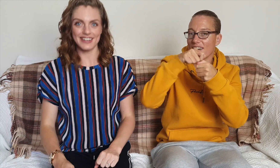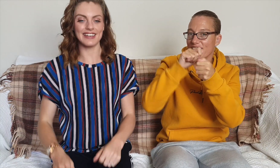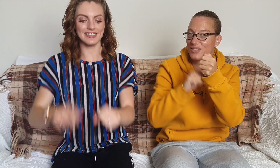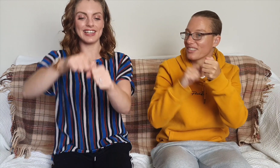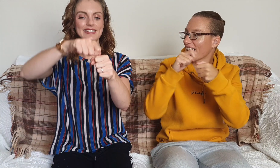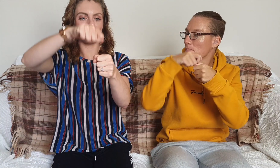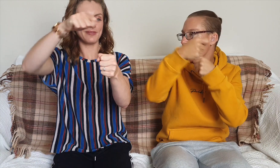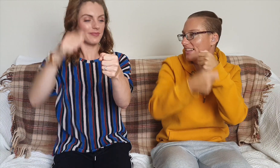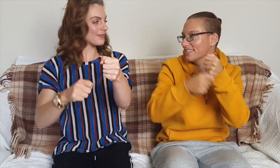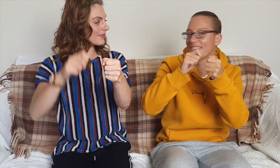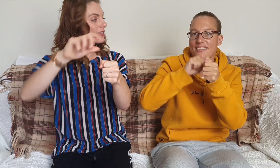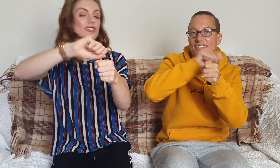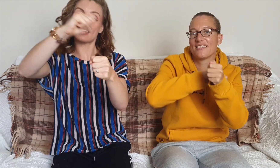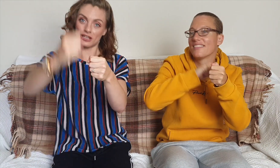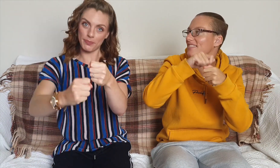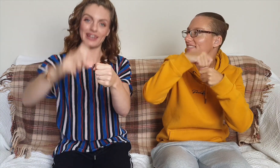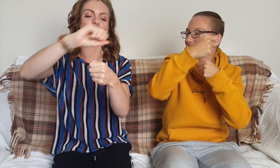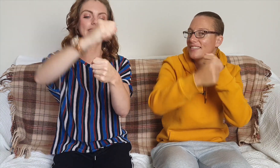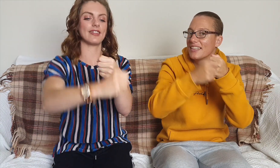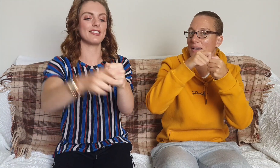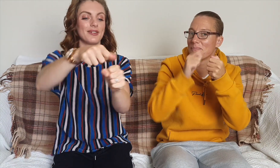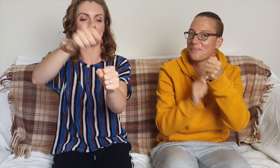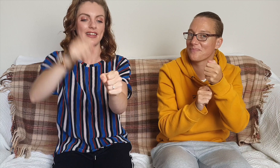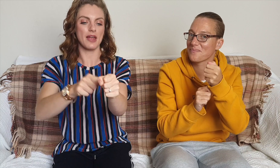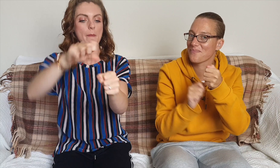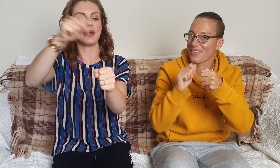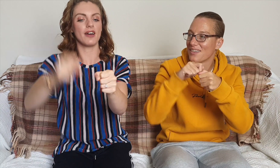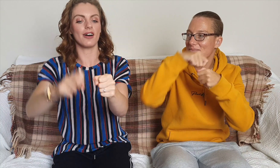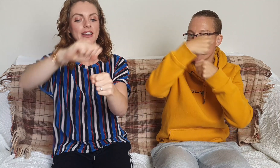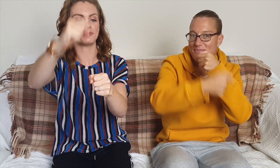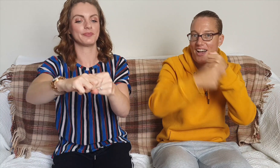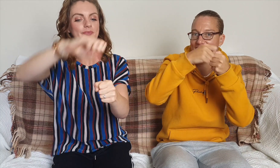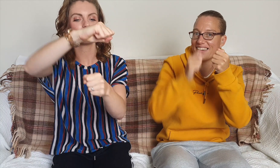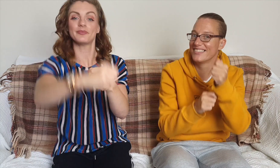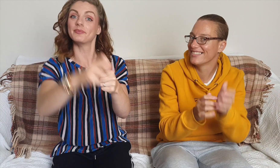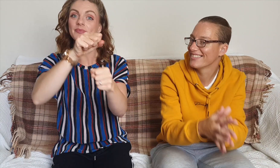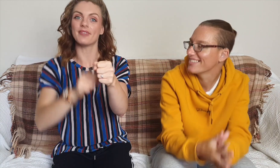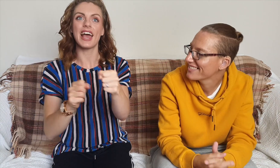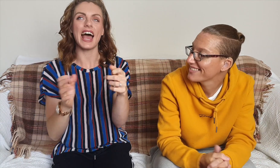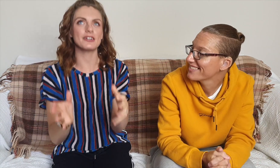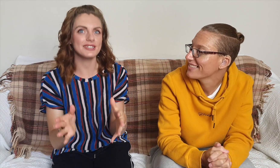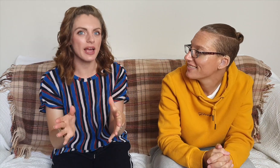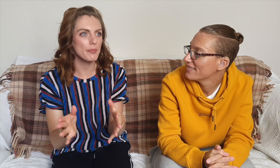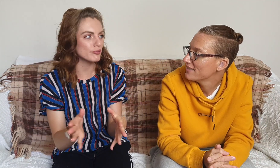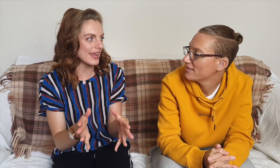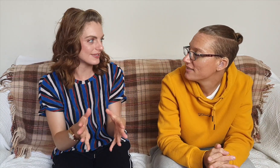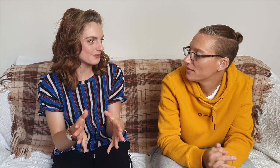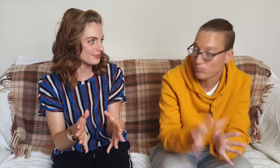nice and Okay, easy. peeling. Just like you're peeling it. Thank you, Kellyanne. Banana. Banana. How do we sign bread?